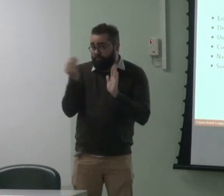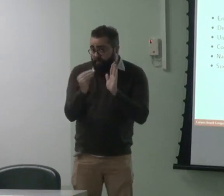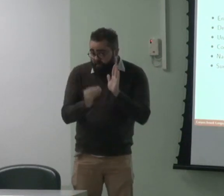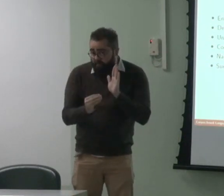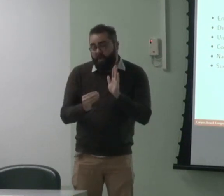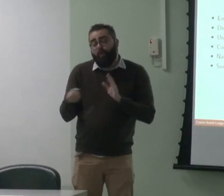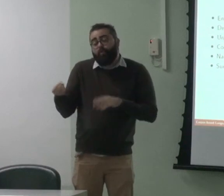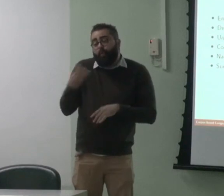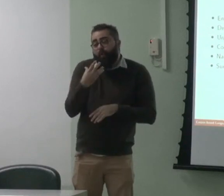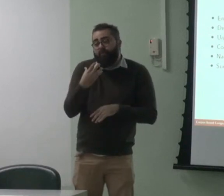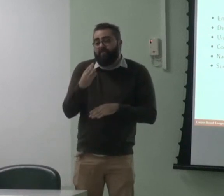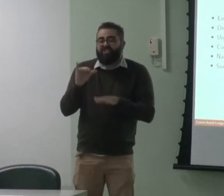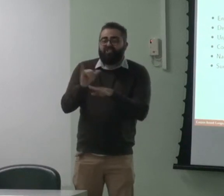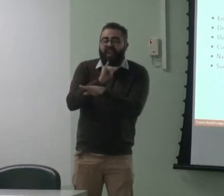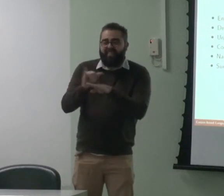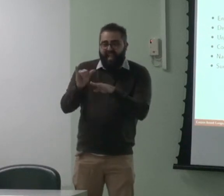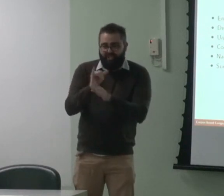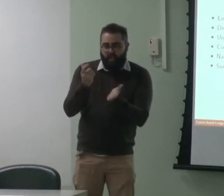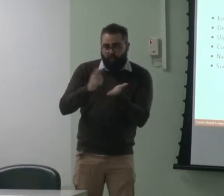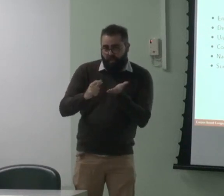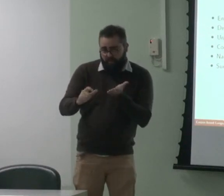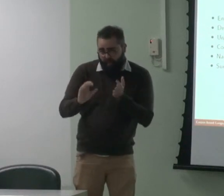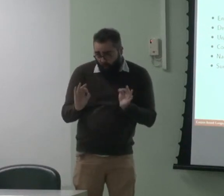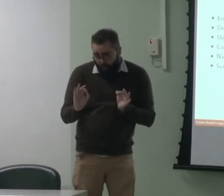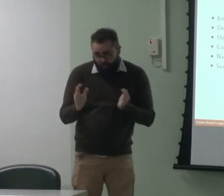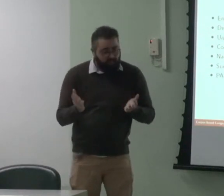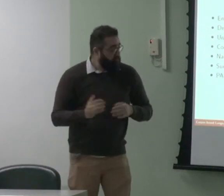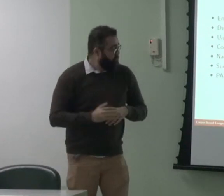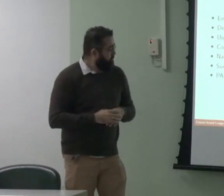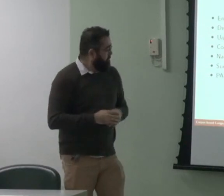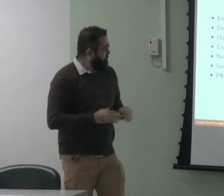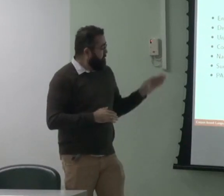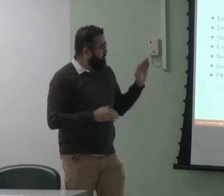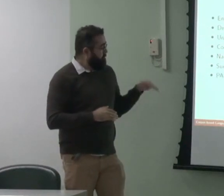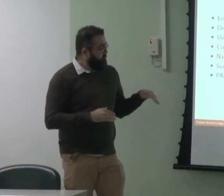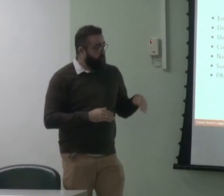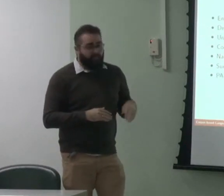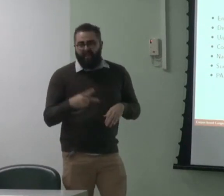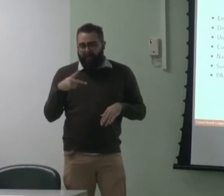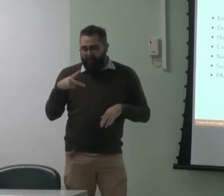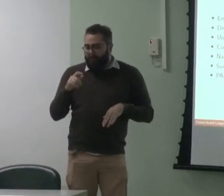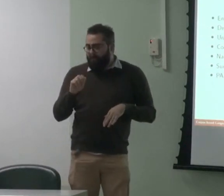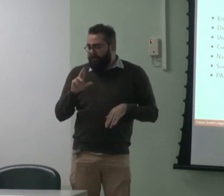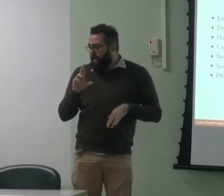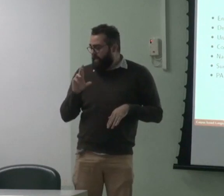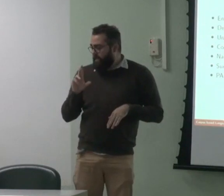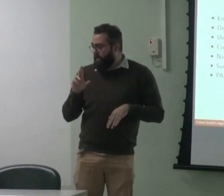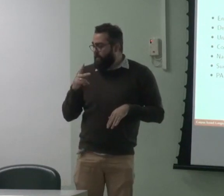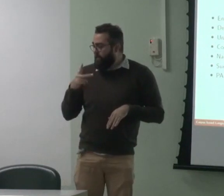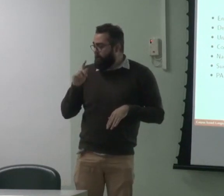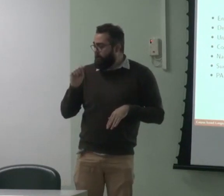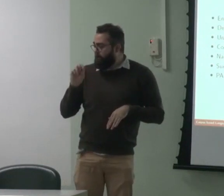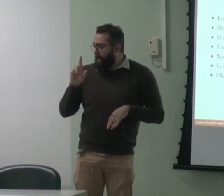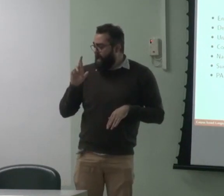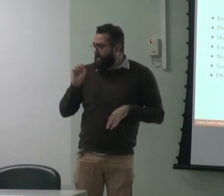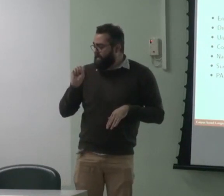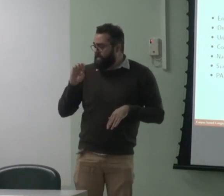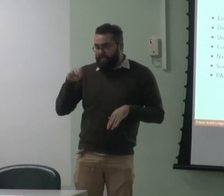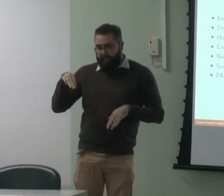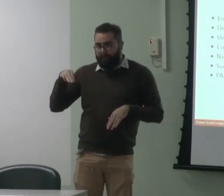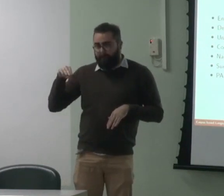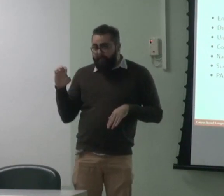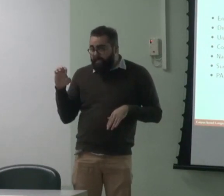scheme. Then, does it work anymore? Okay. A project called Parseem is